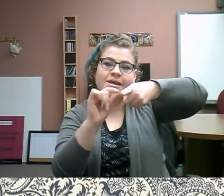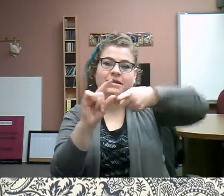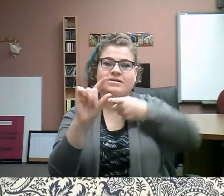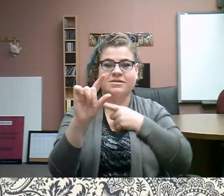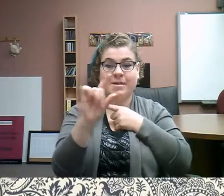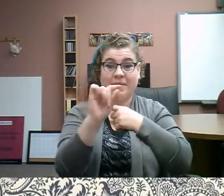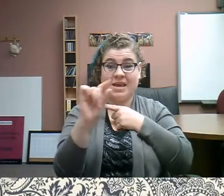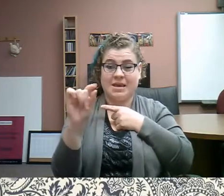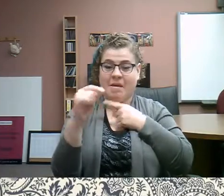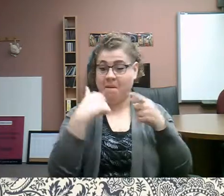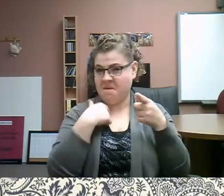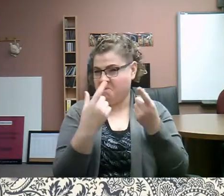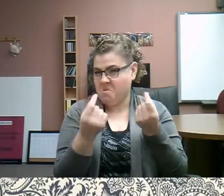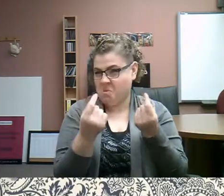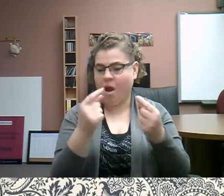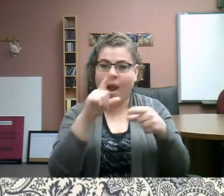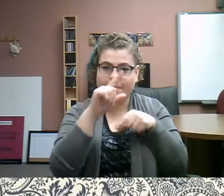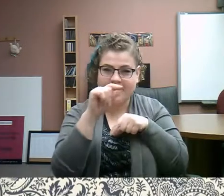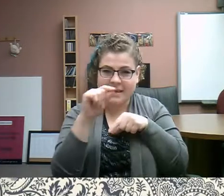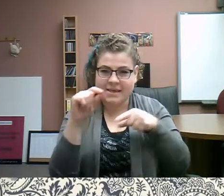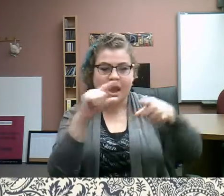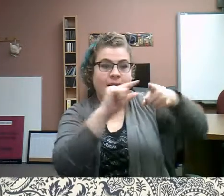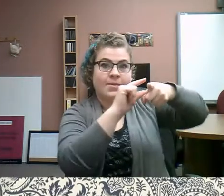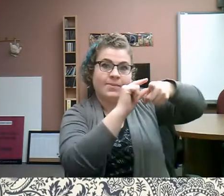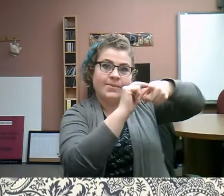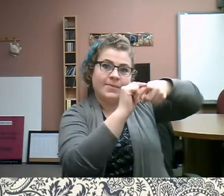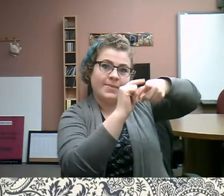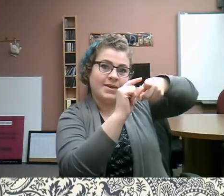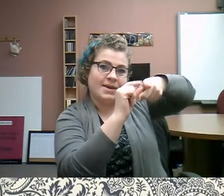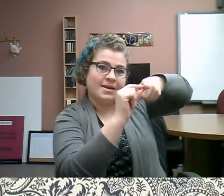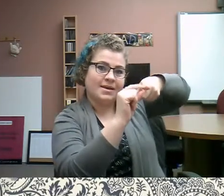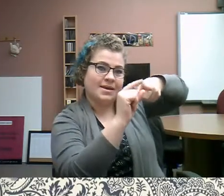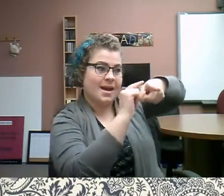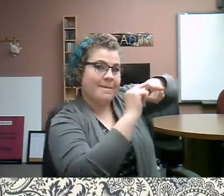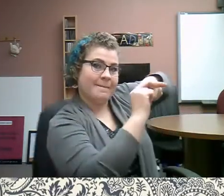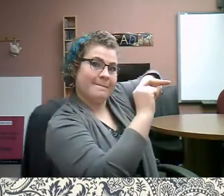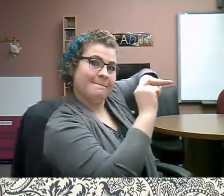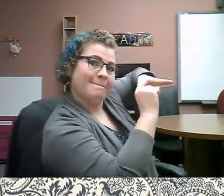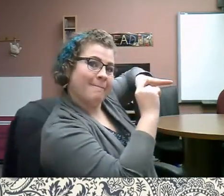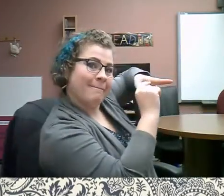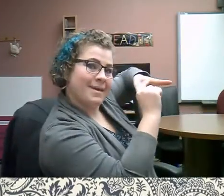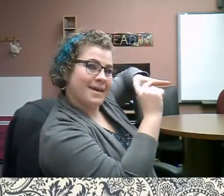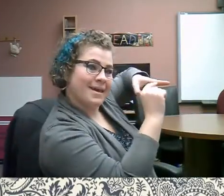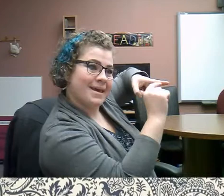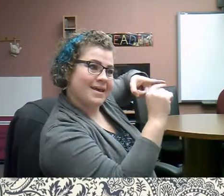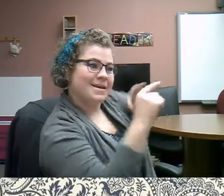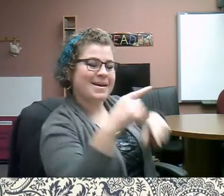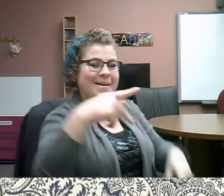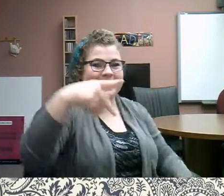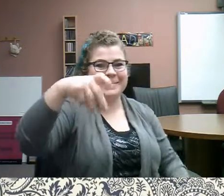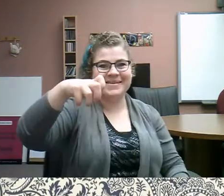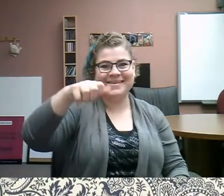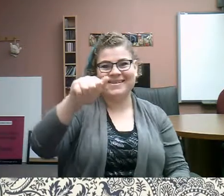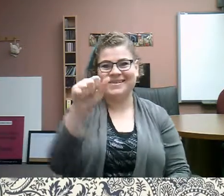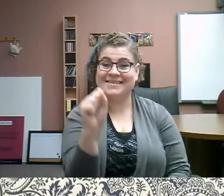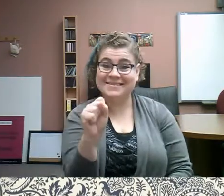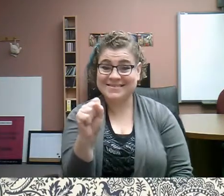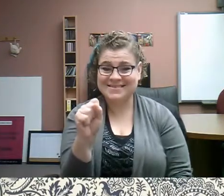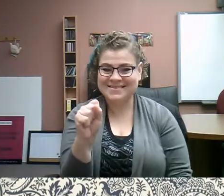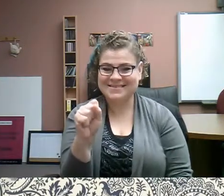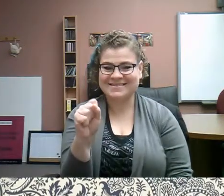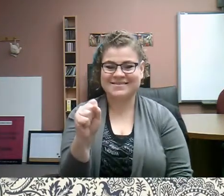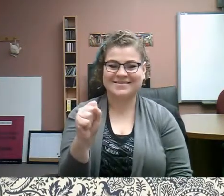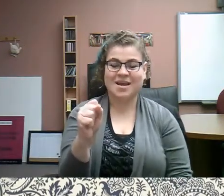Maybe you'd like peas. I'm just showing you how I'm making that sign. It's like little bumps on my finger